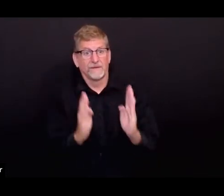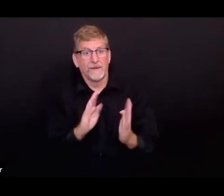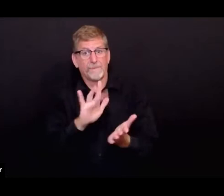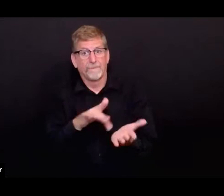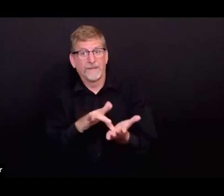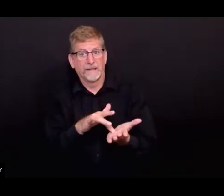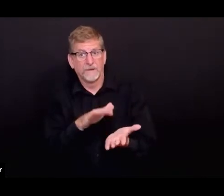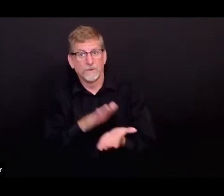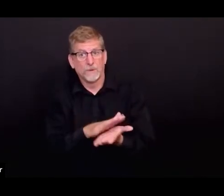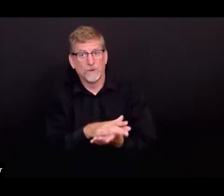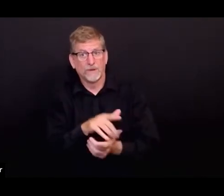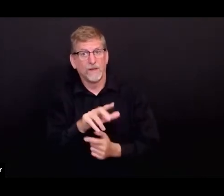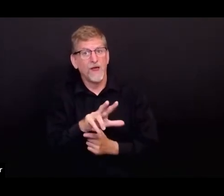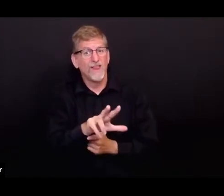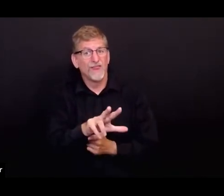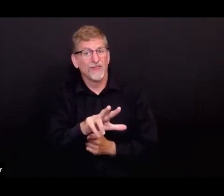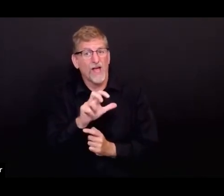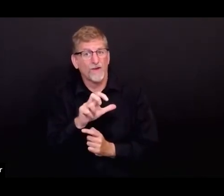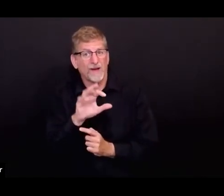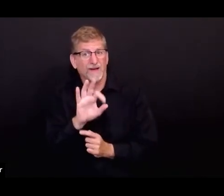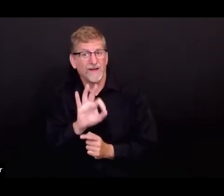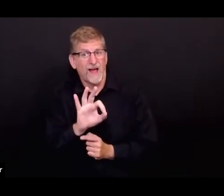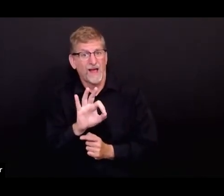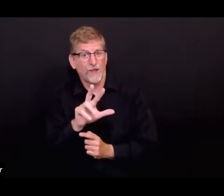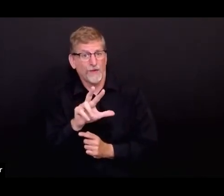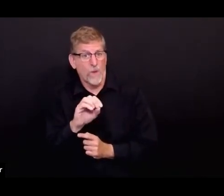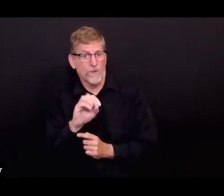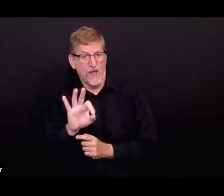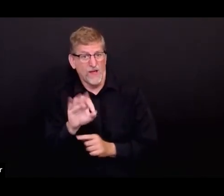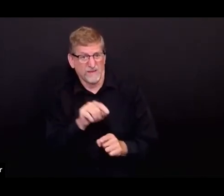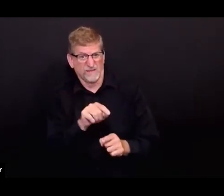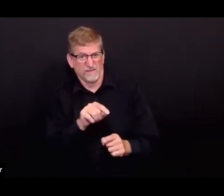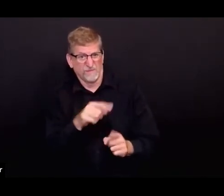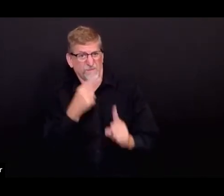if we just to put it in context with that